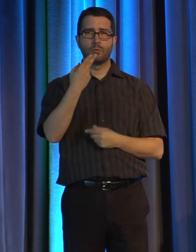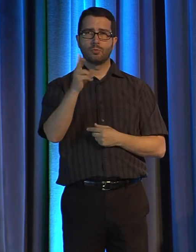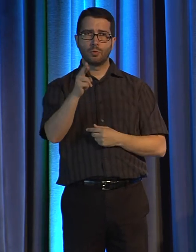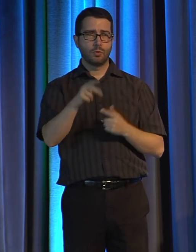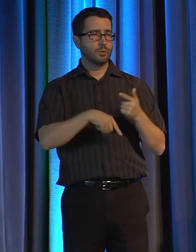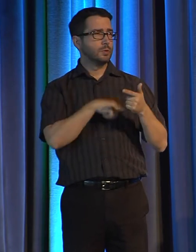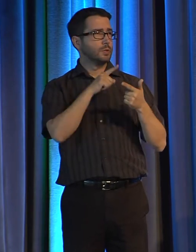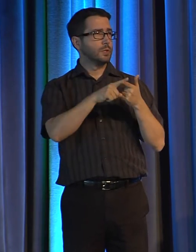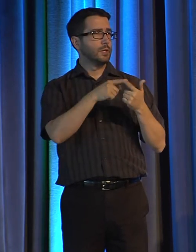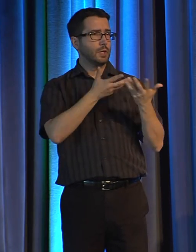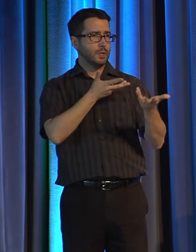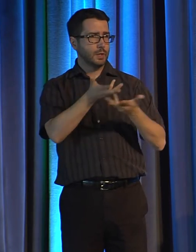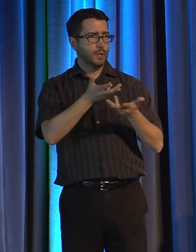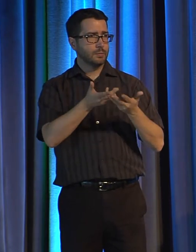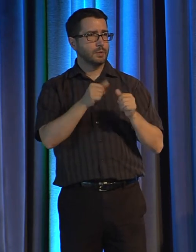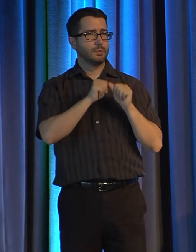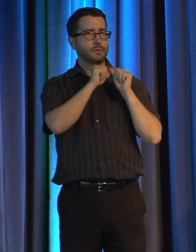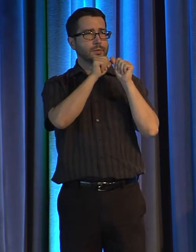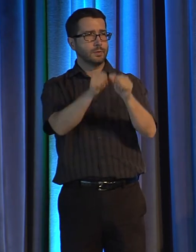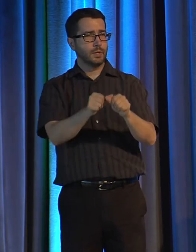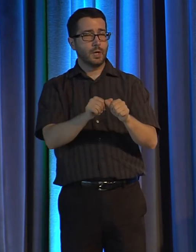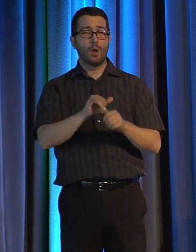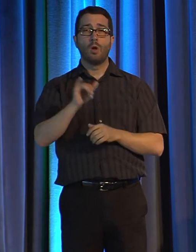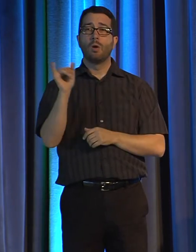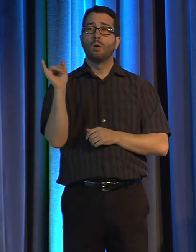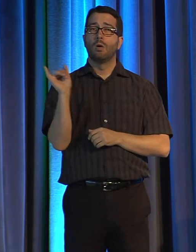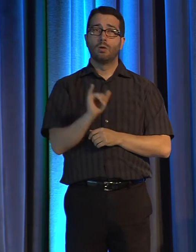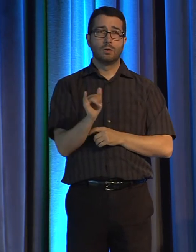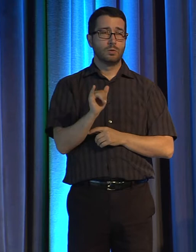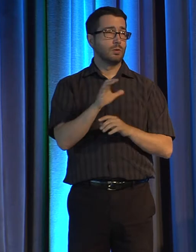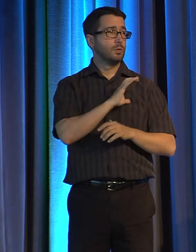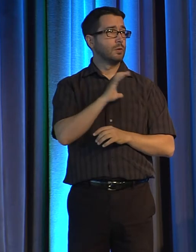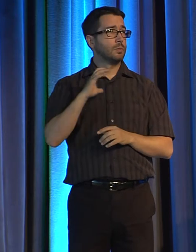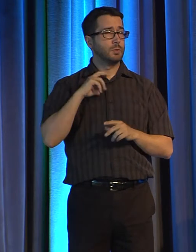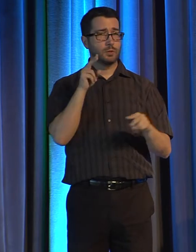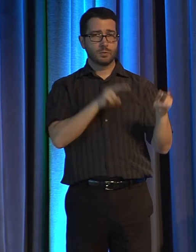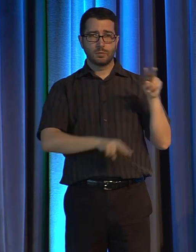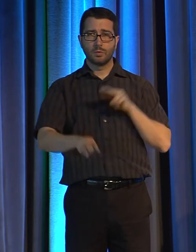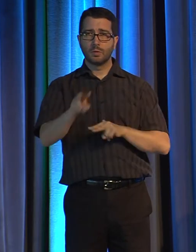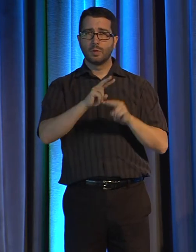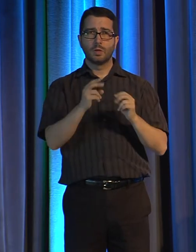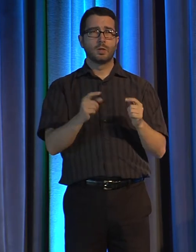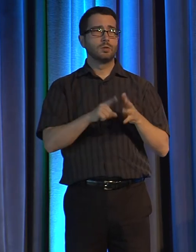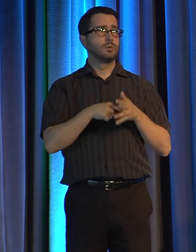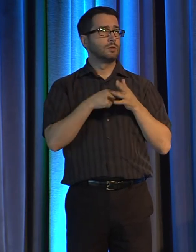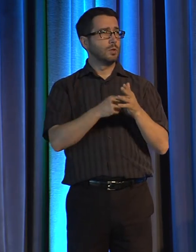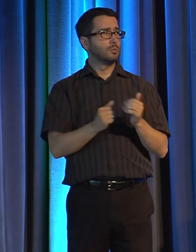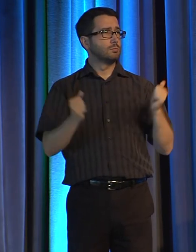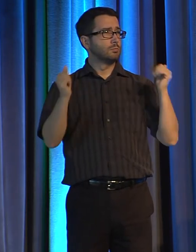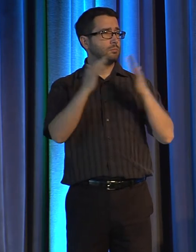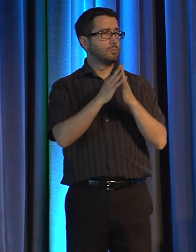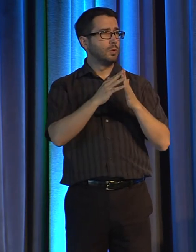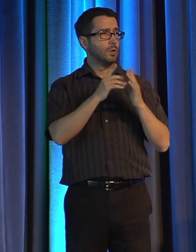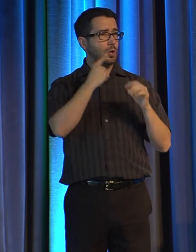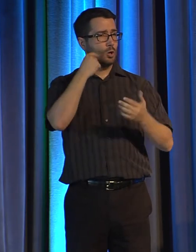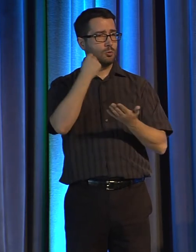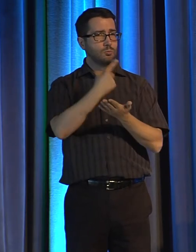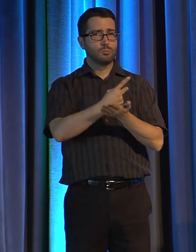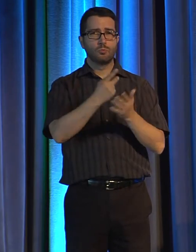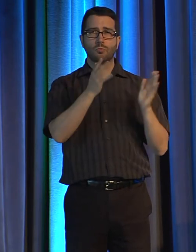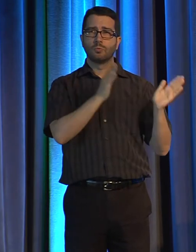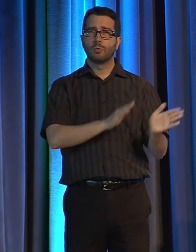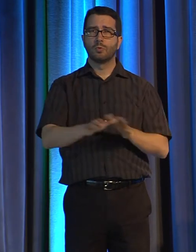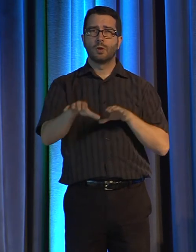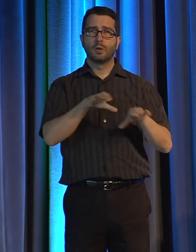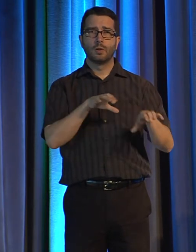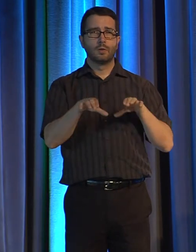engagement, and sustainability. In addition, the committee monitored implementation of approved planning activities, including primary